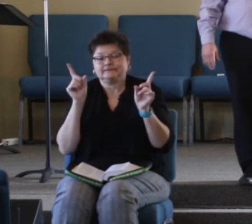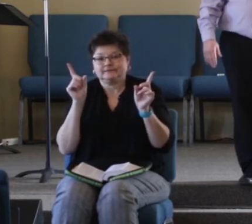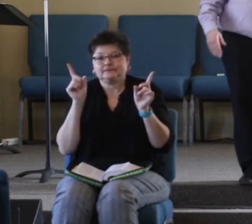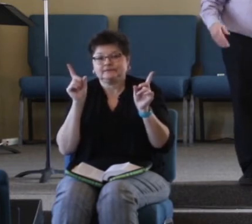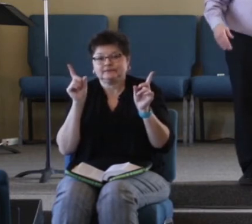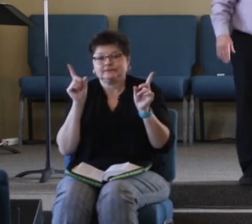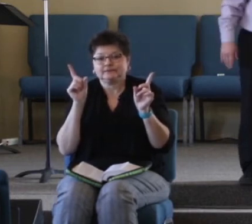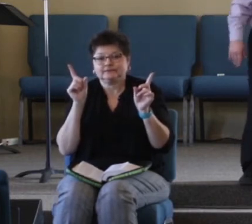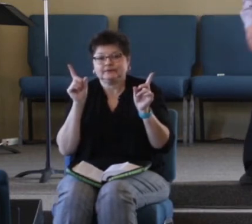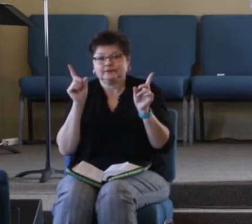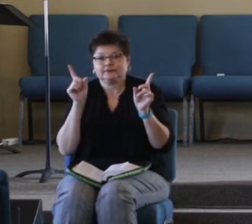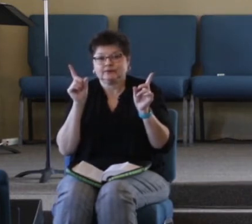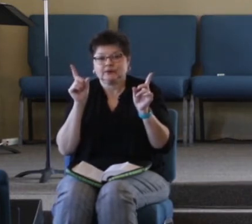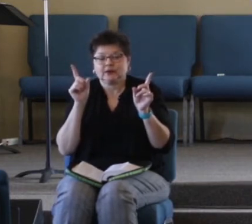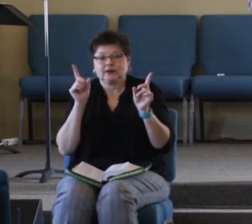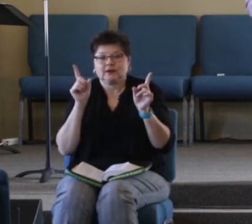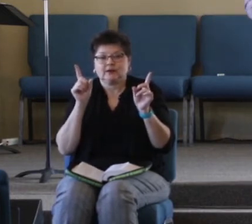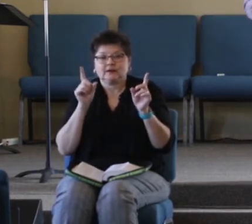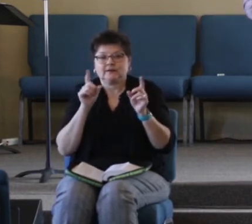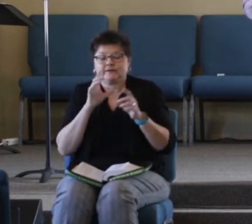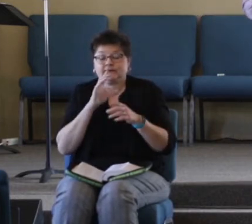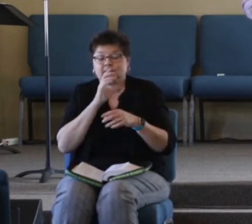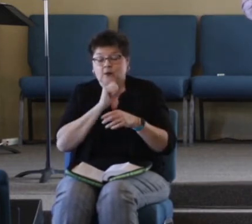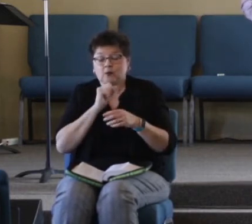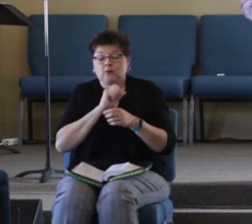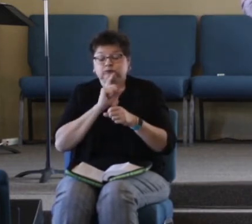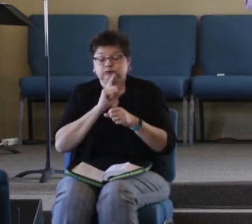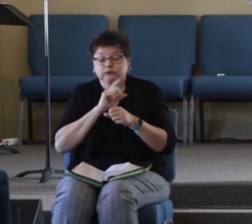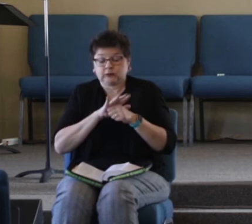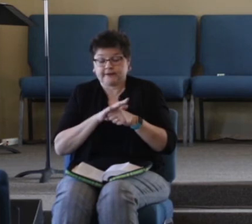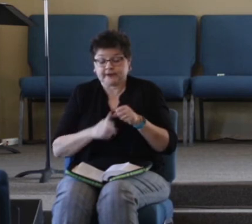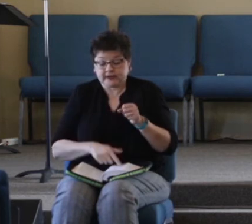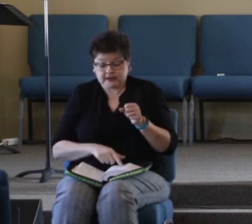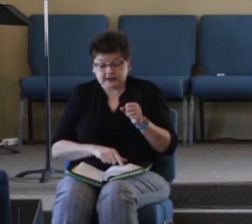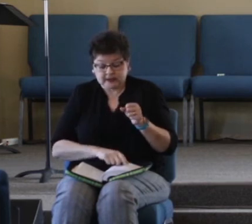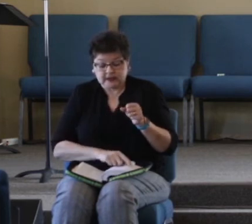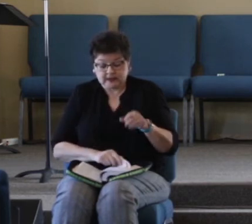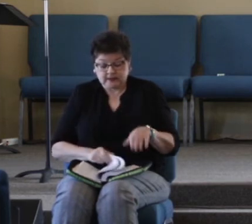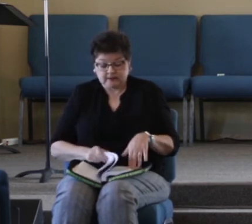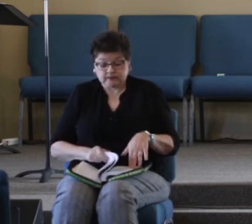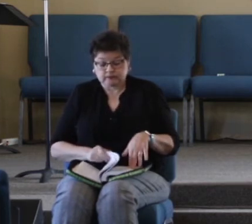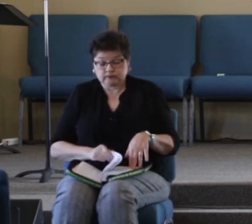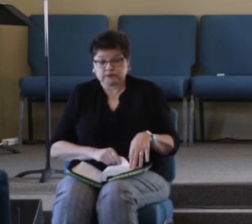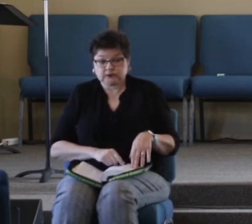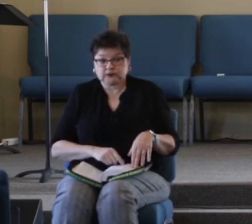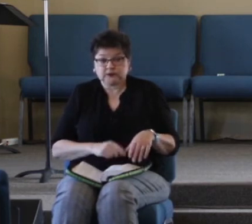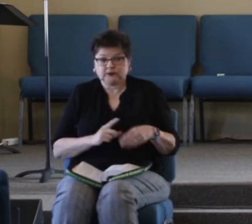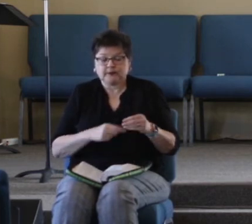The message of the Old Testament, the Old Covenant, was about following the rules